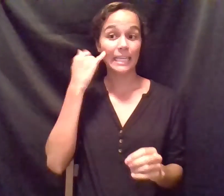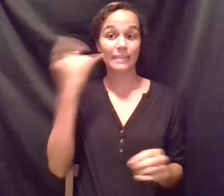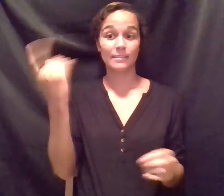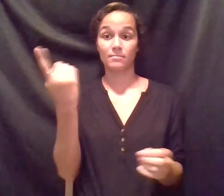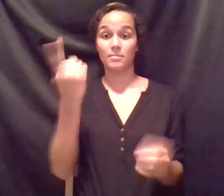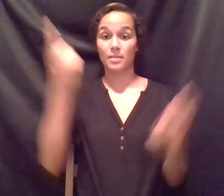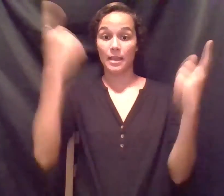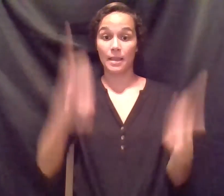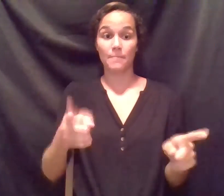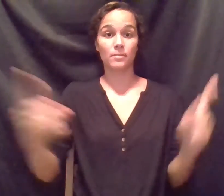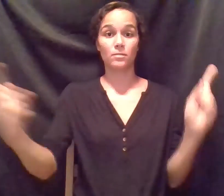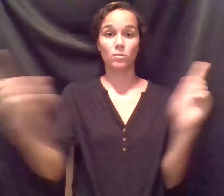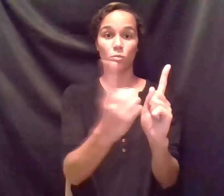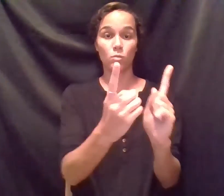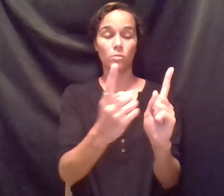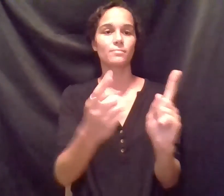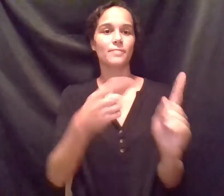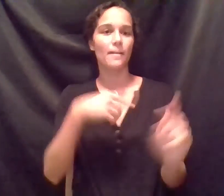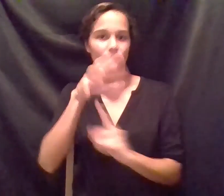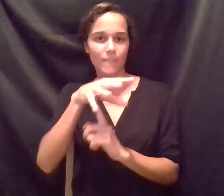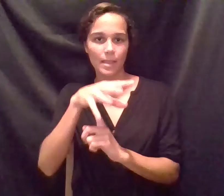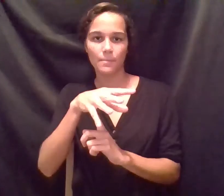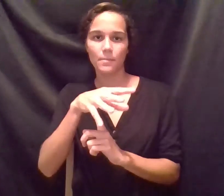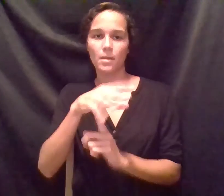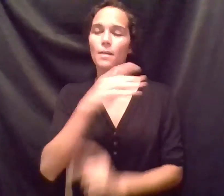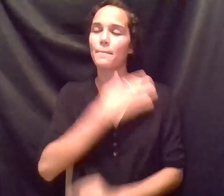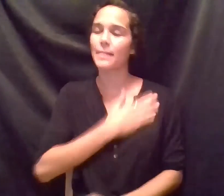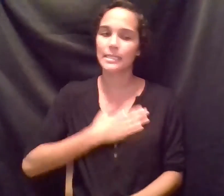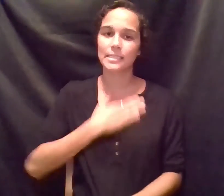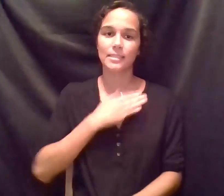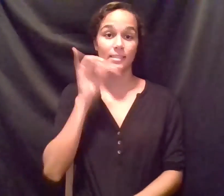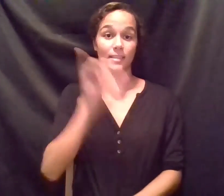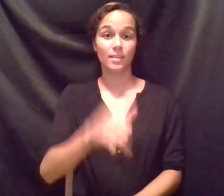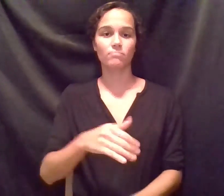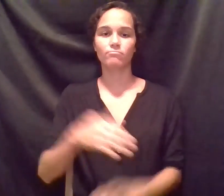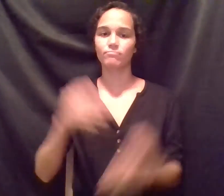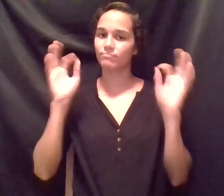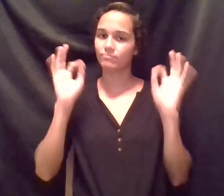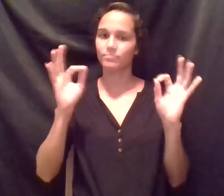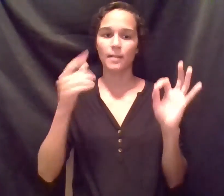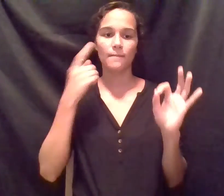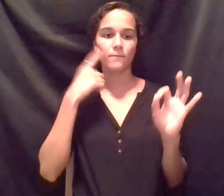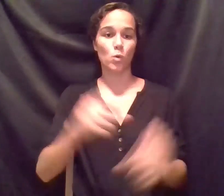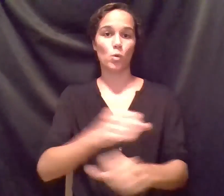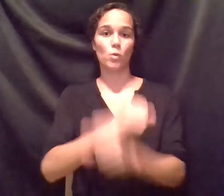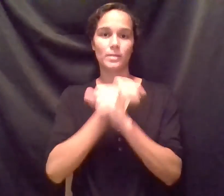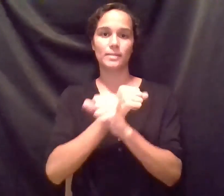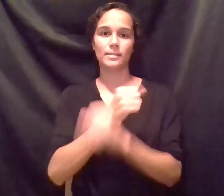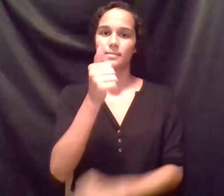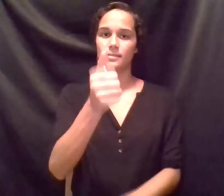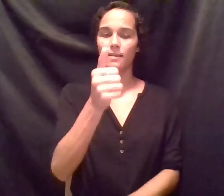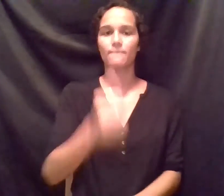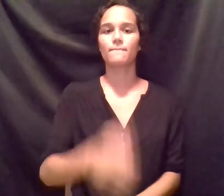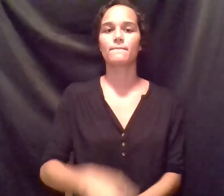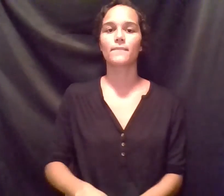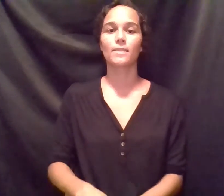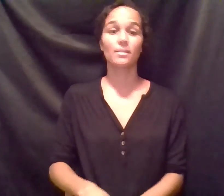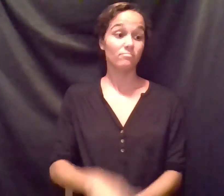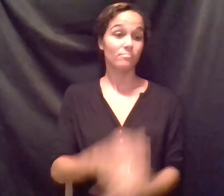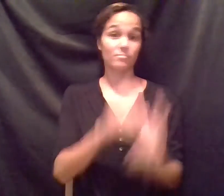film them at the same time. That's a way to protect yourself, and it is 100% protected under the First Amendment freedom of press right in the